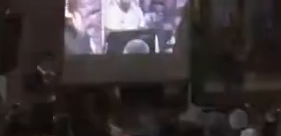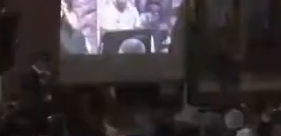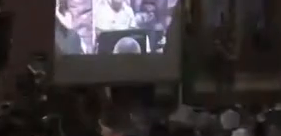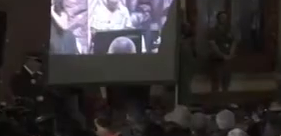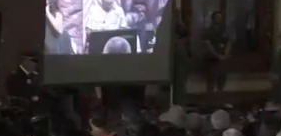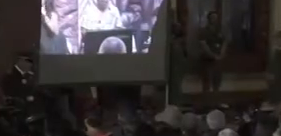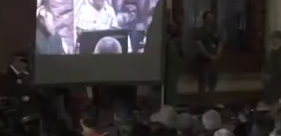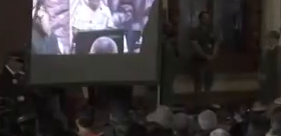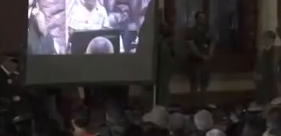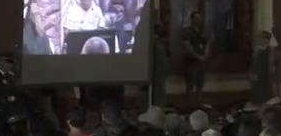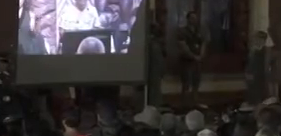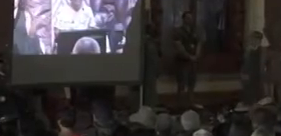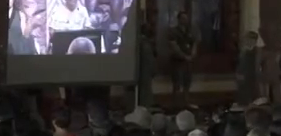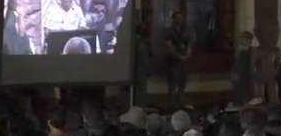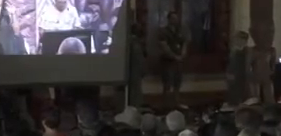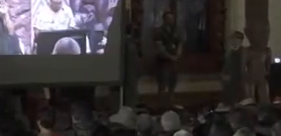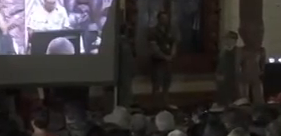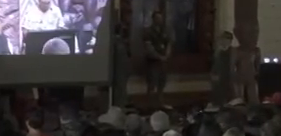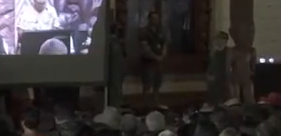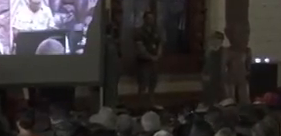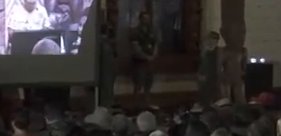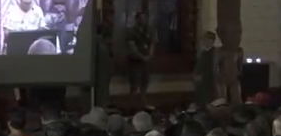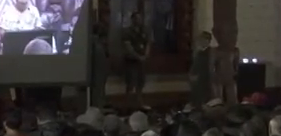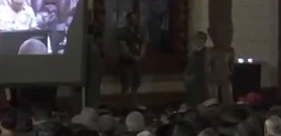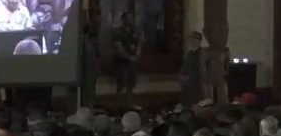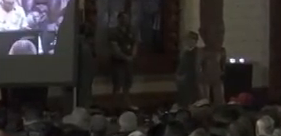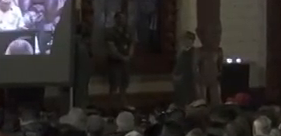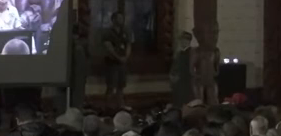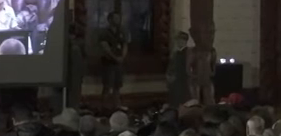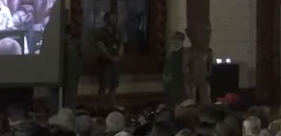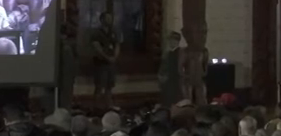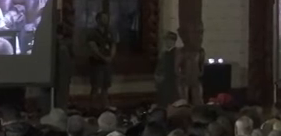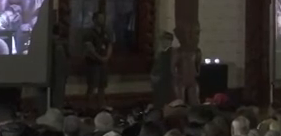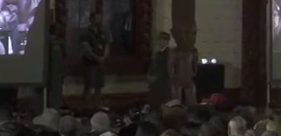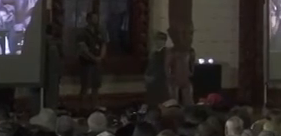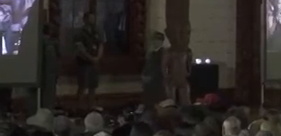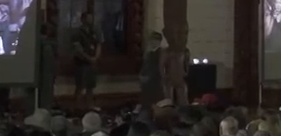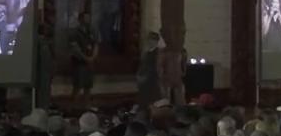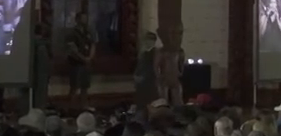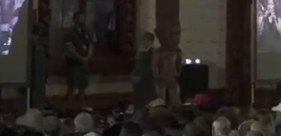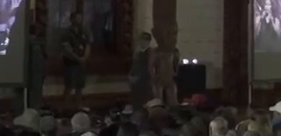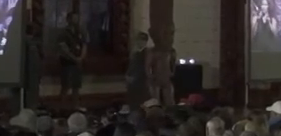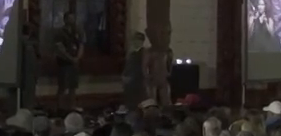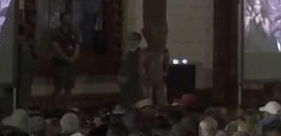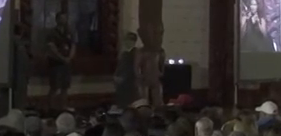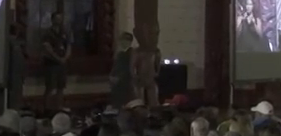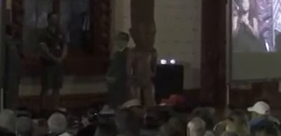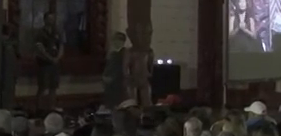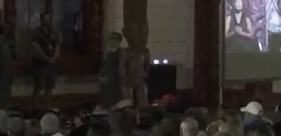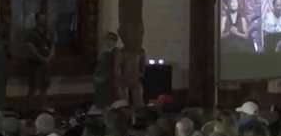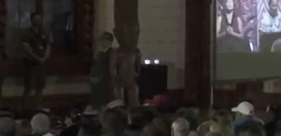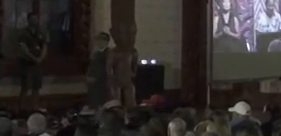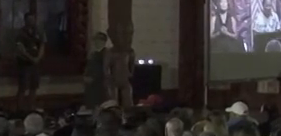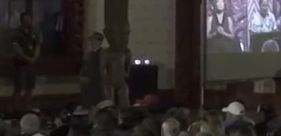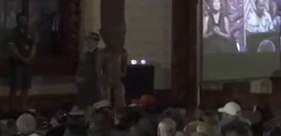tā uki uki. Karanga mai, karanga mai, karanga mai. Ko te kaua I runga, mā